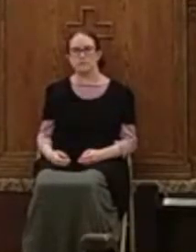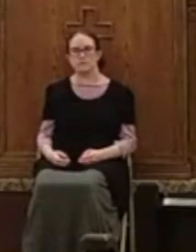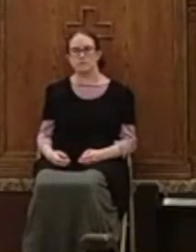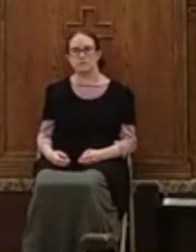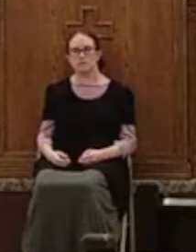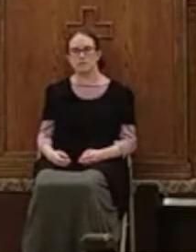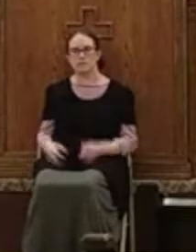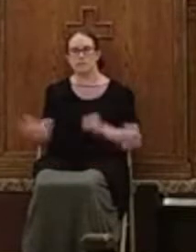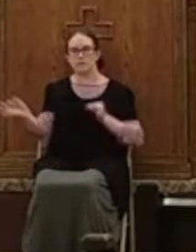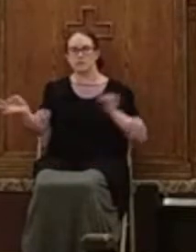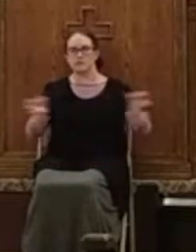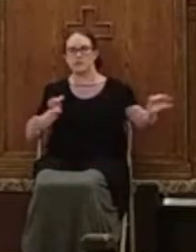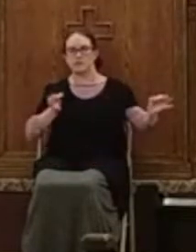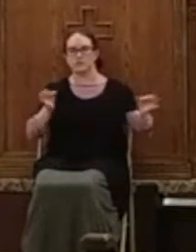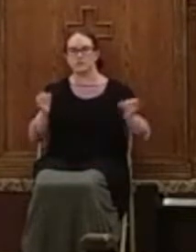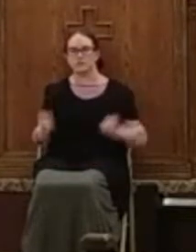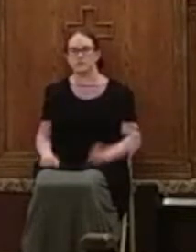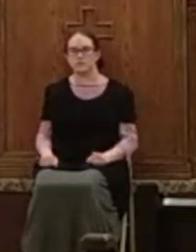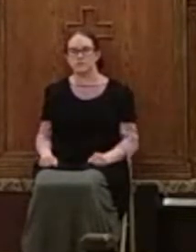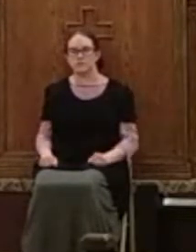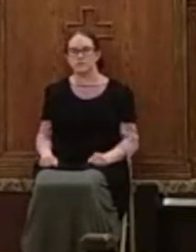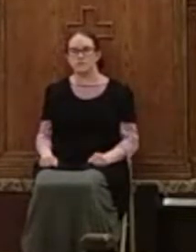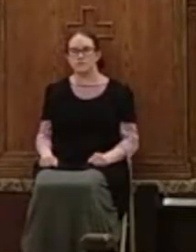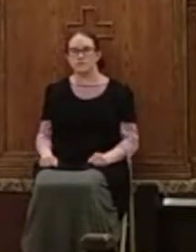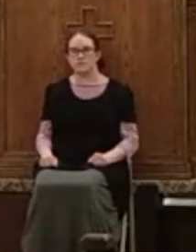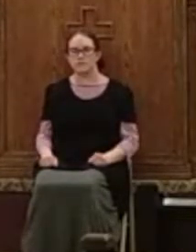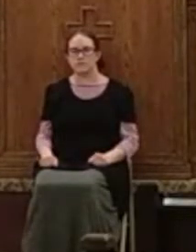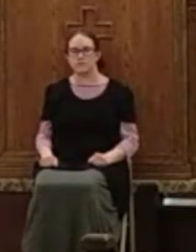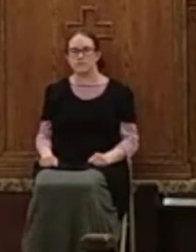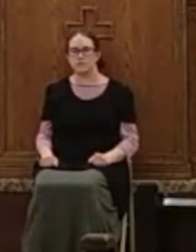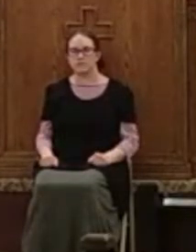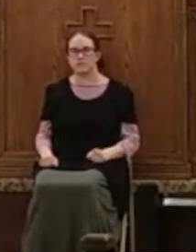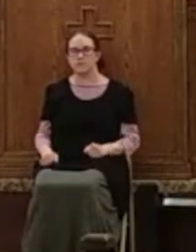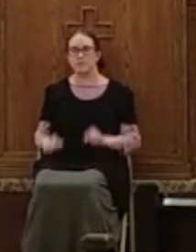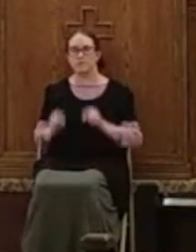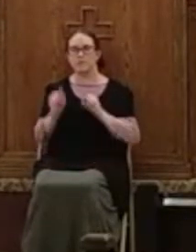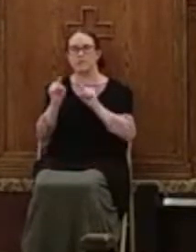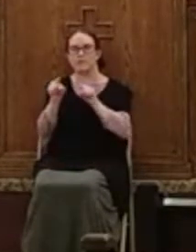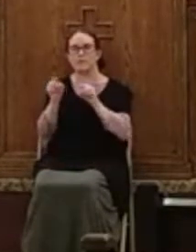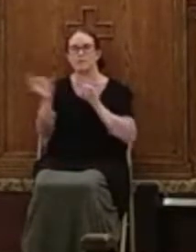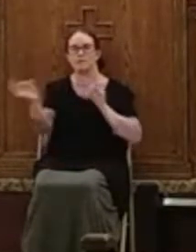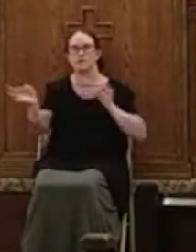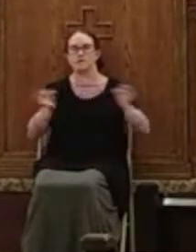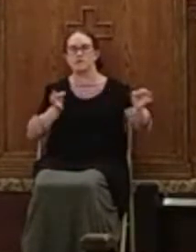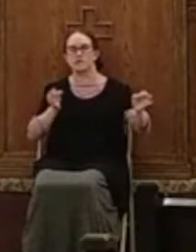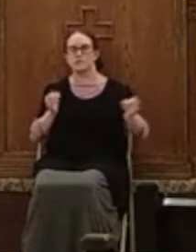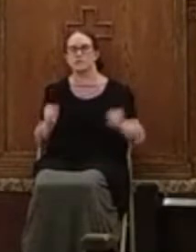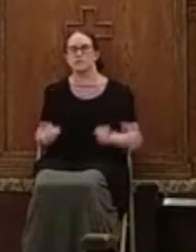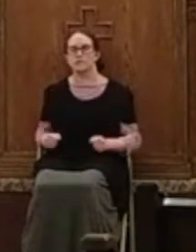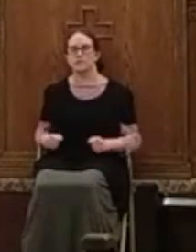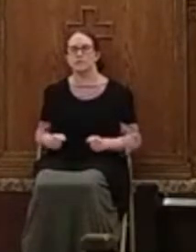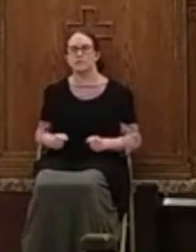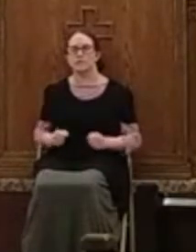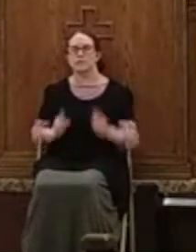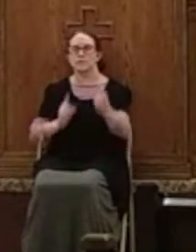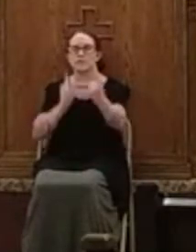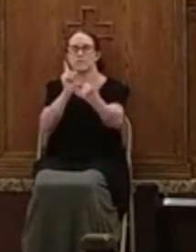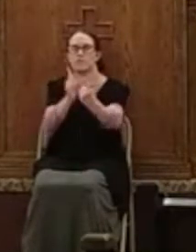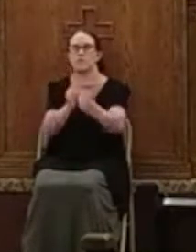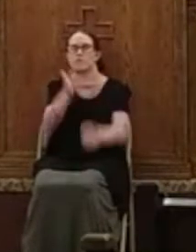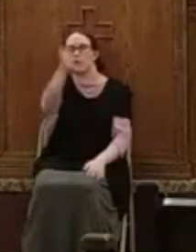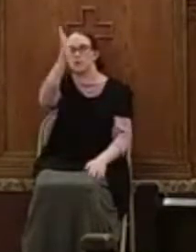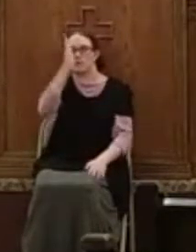the judgment. When we go to judgment and we stand before